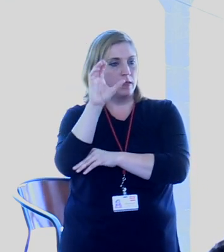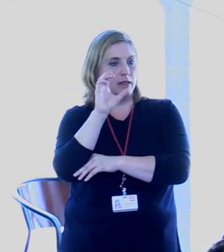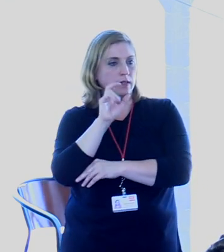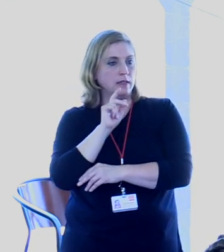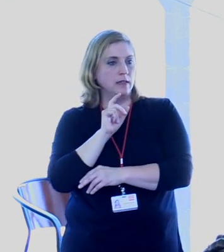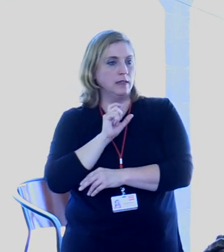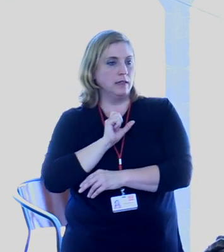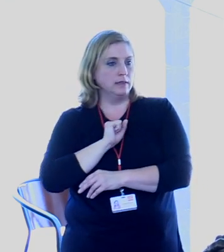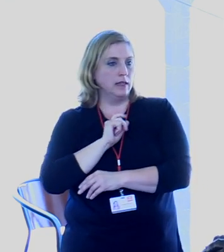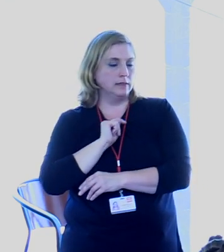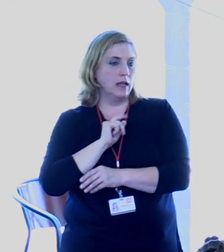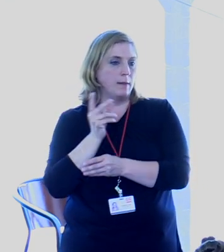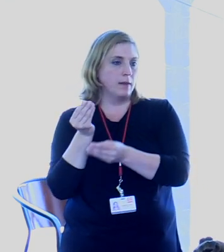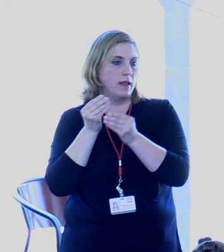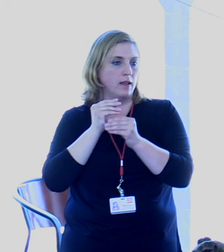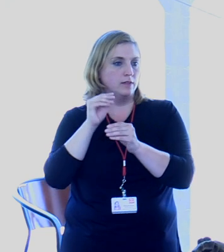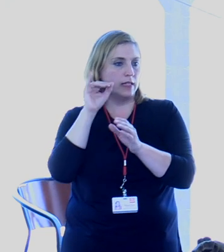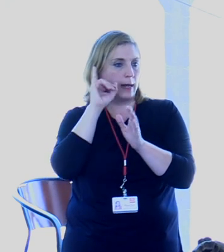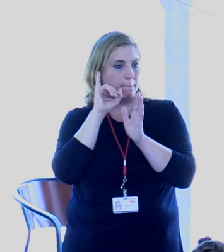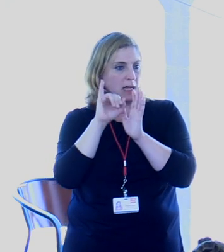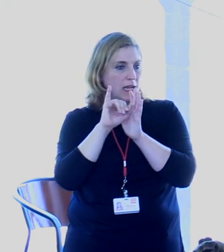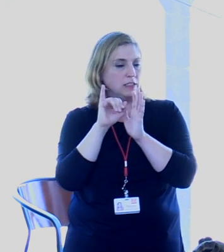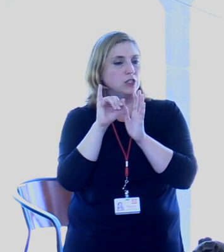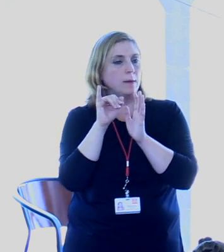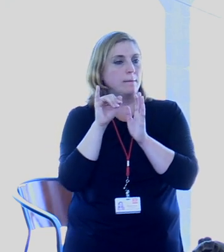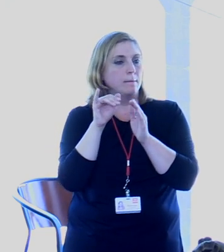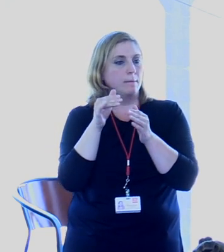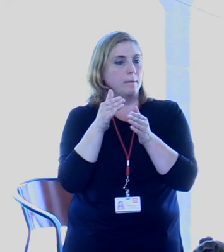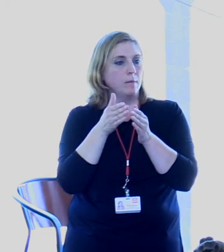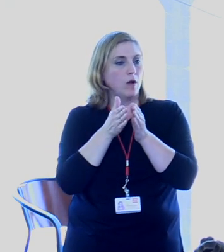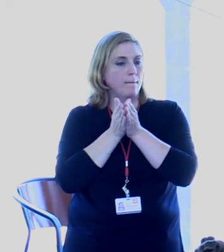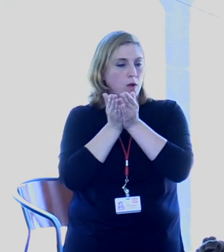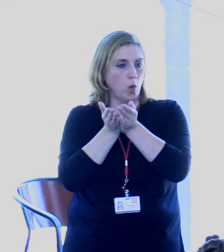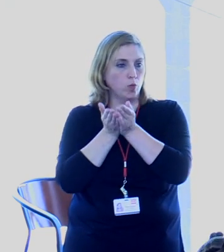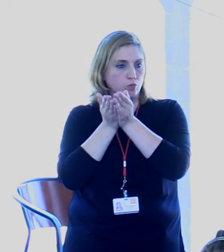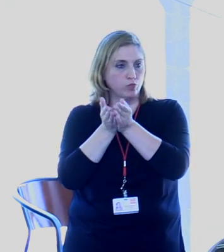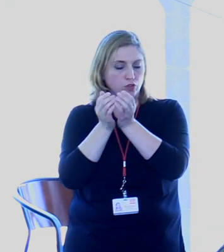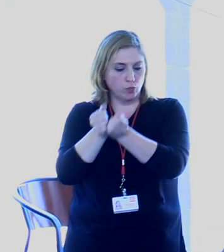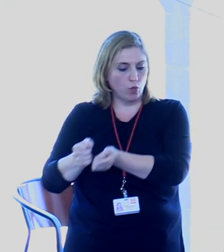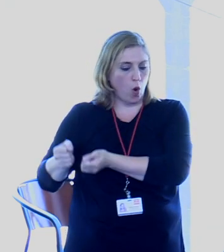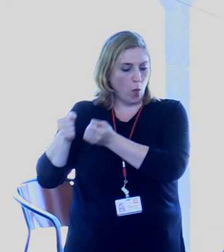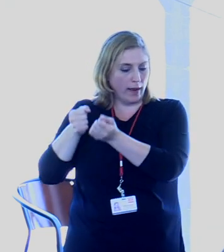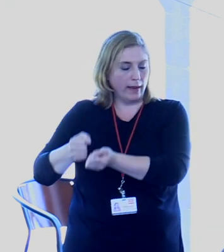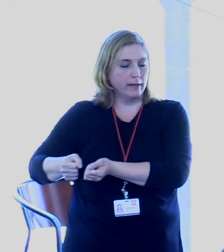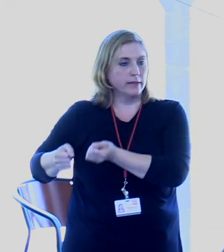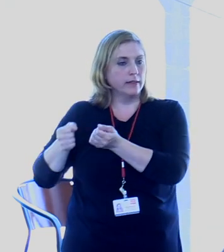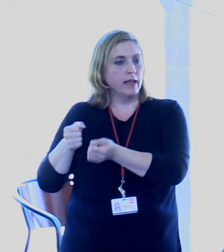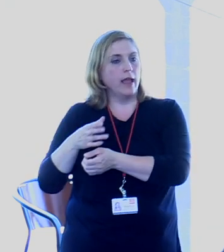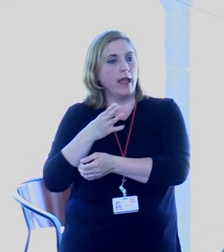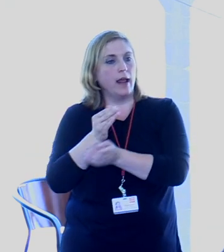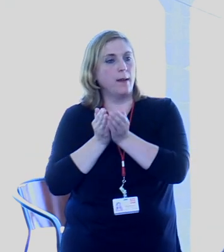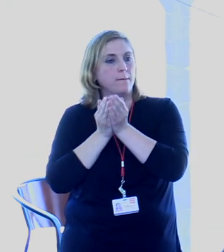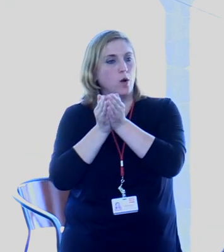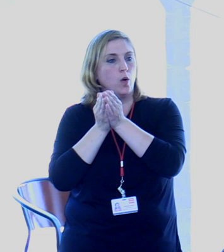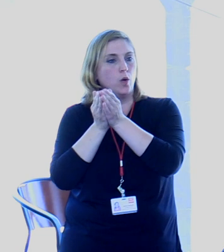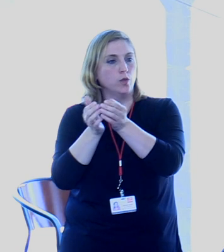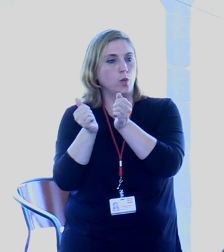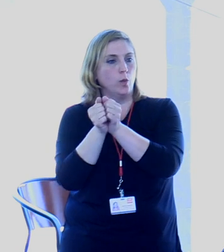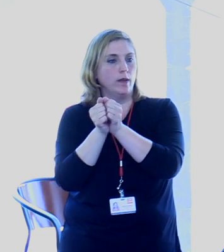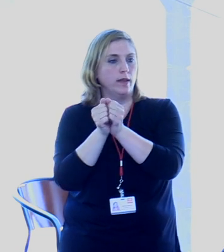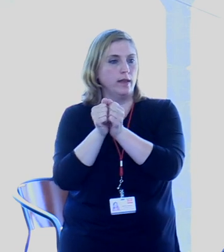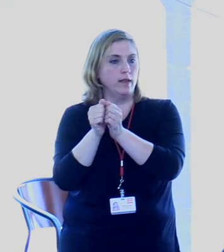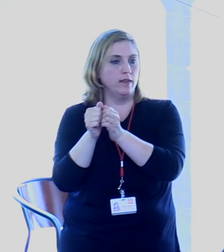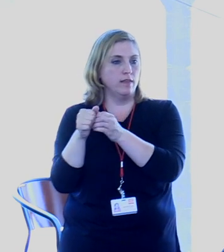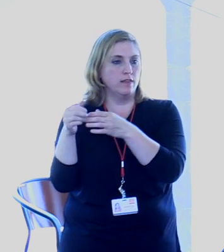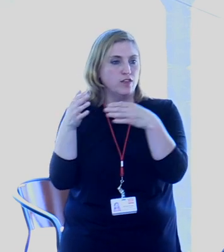gives a magnificent image between a boat where you row by your own power and a boat that is blown by the wind,